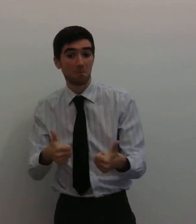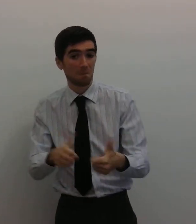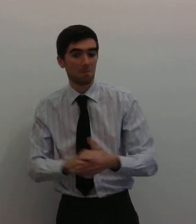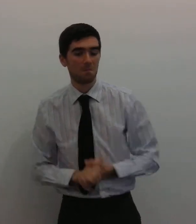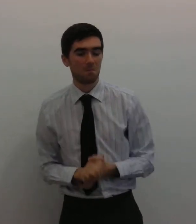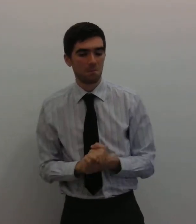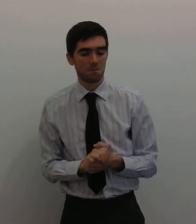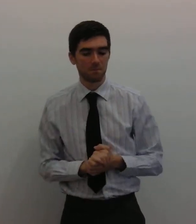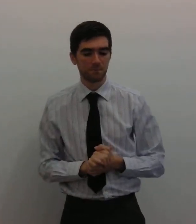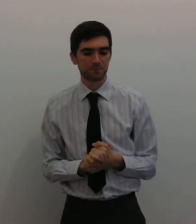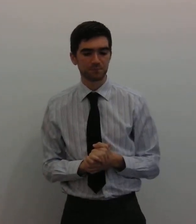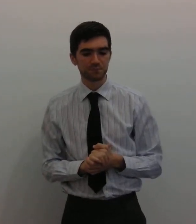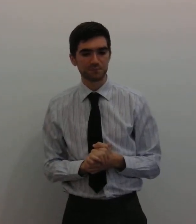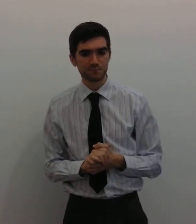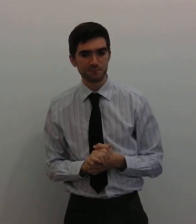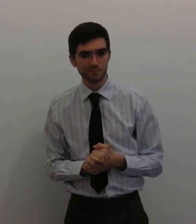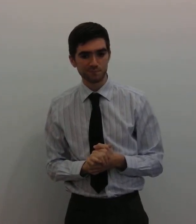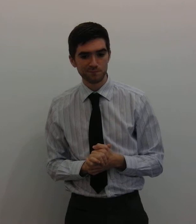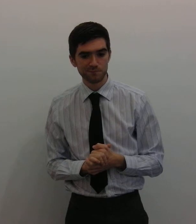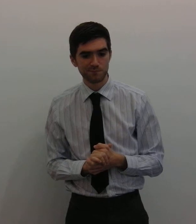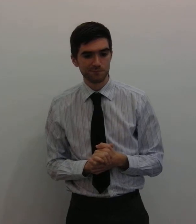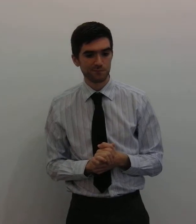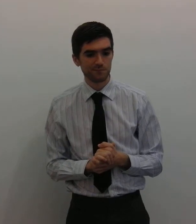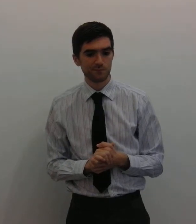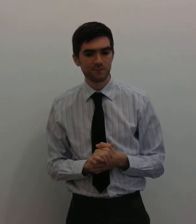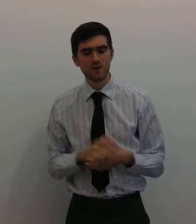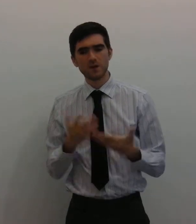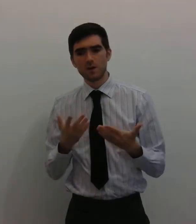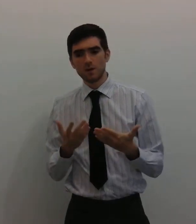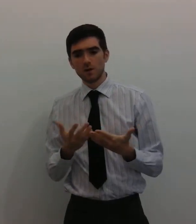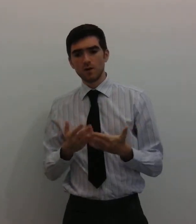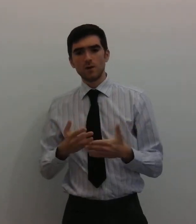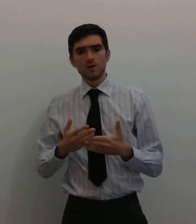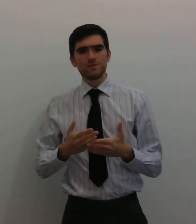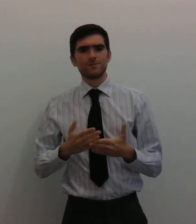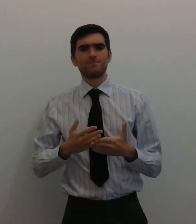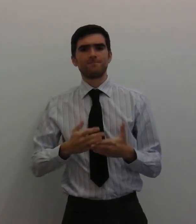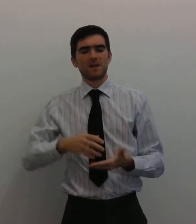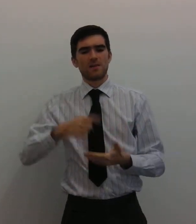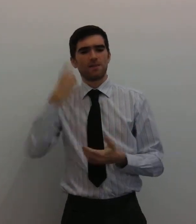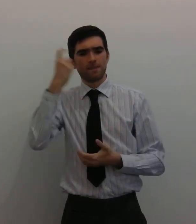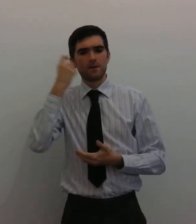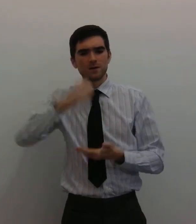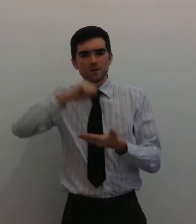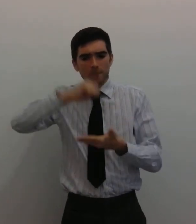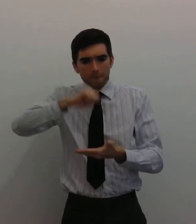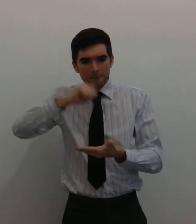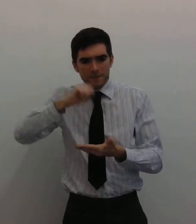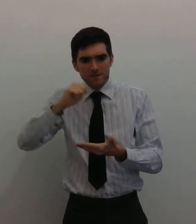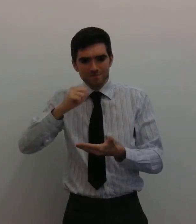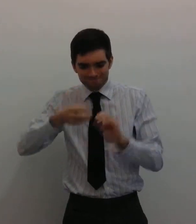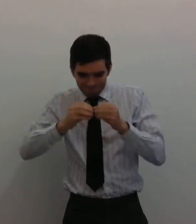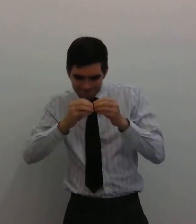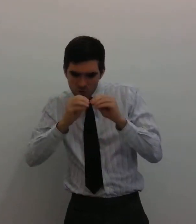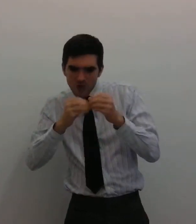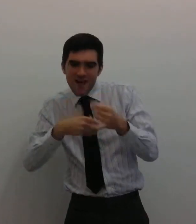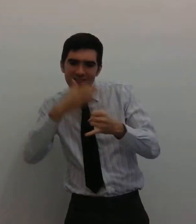When it comes to working out the budget at the very end, if as you're working through